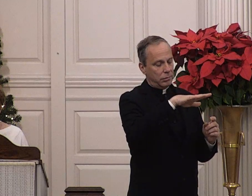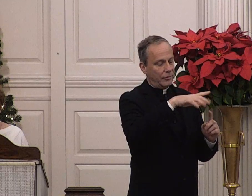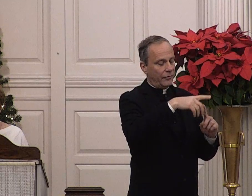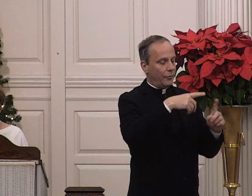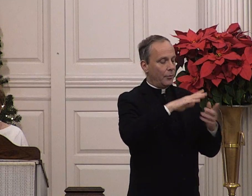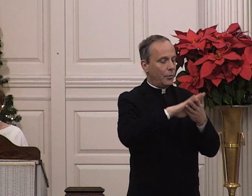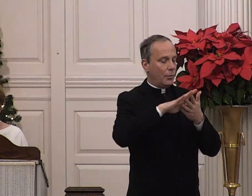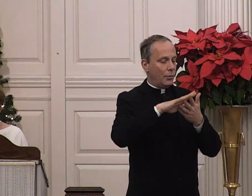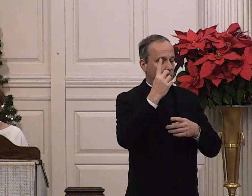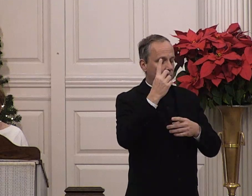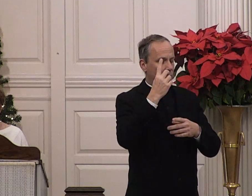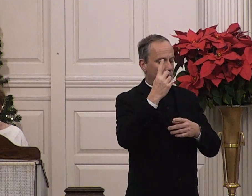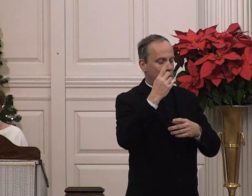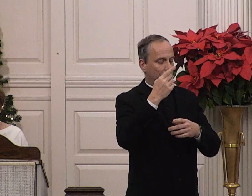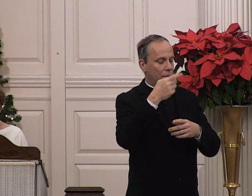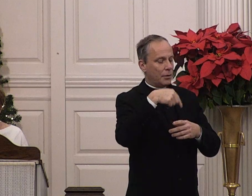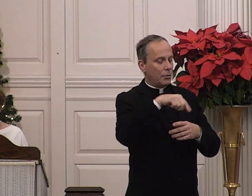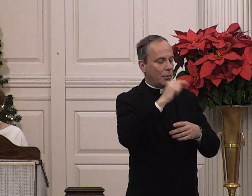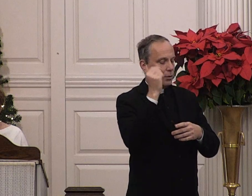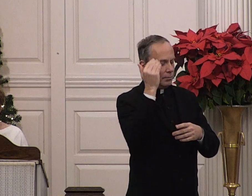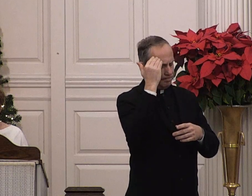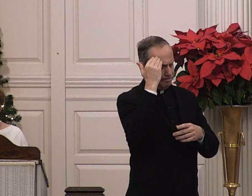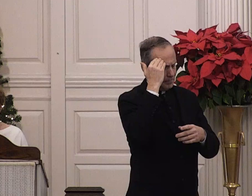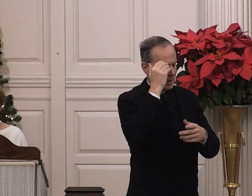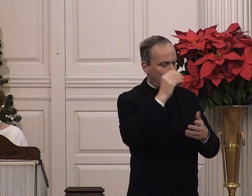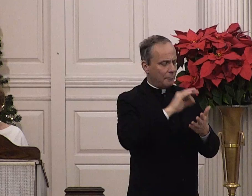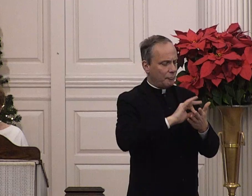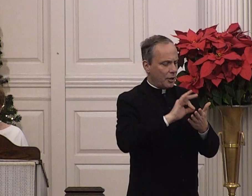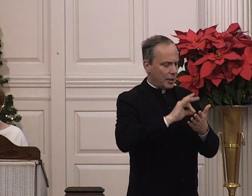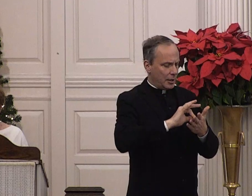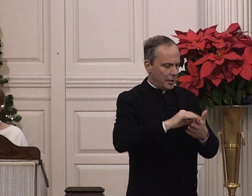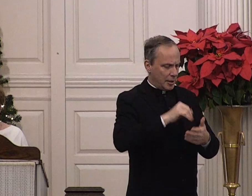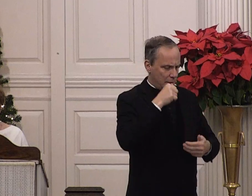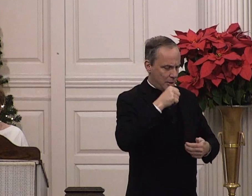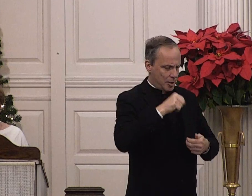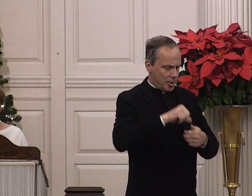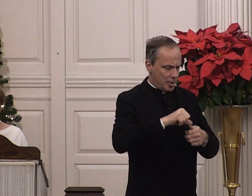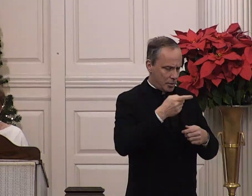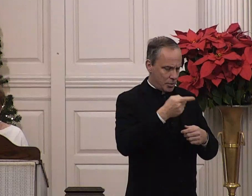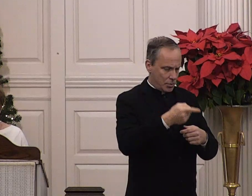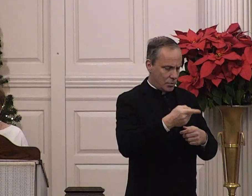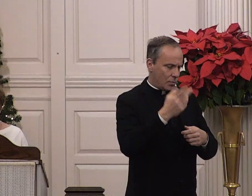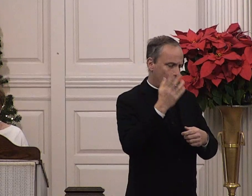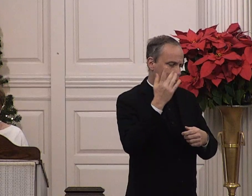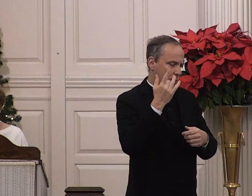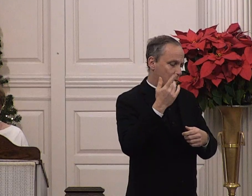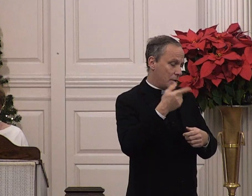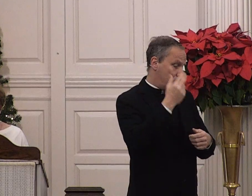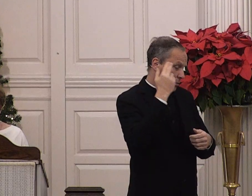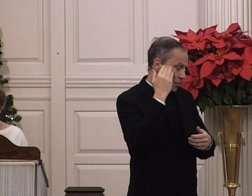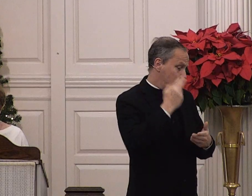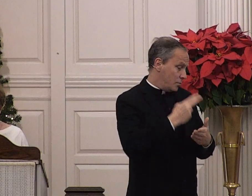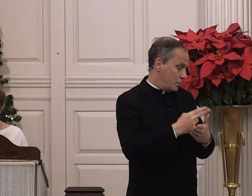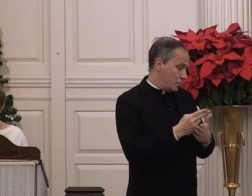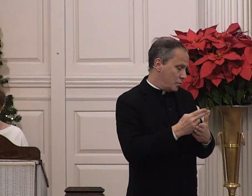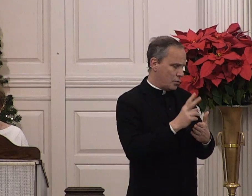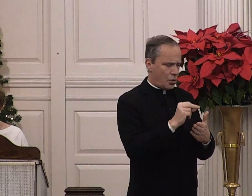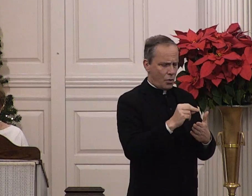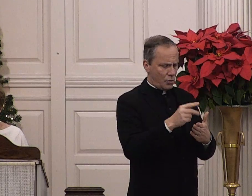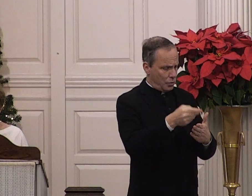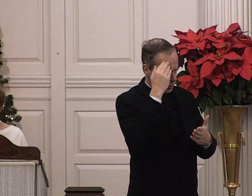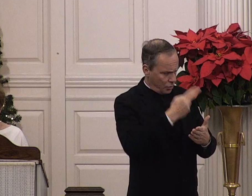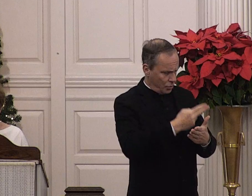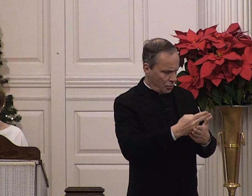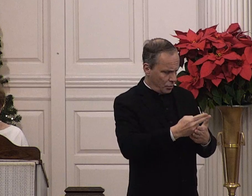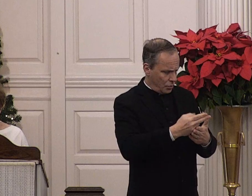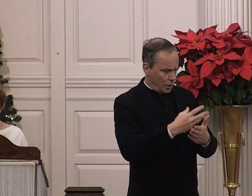I write to you, not because you do not know the truth, but because you do, and because every